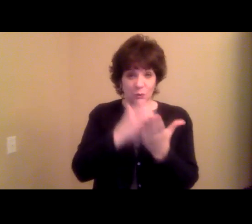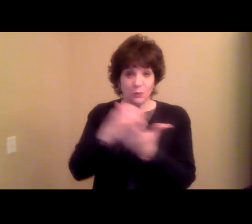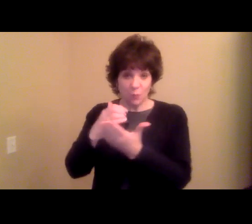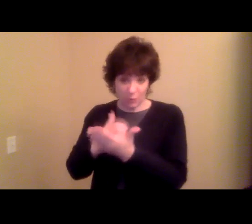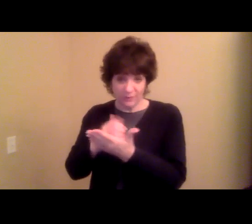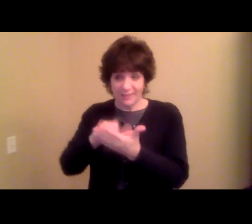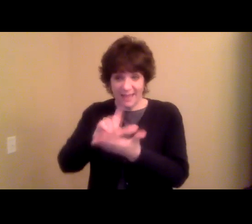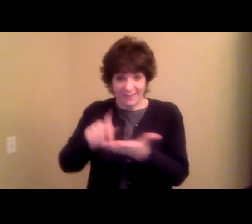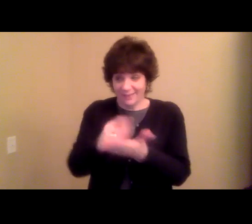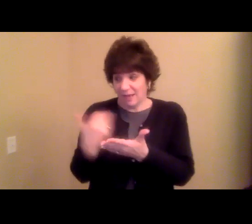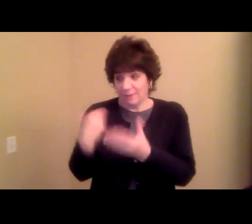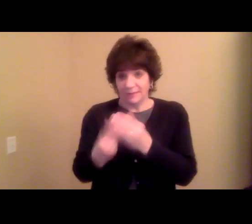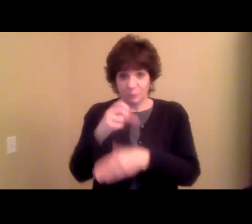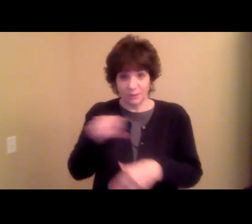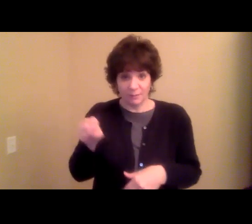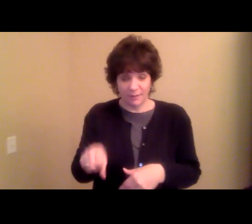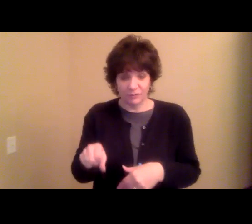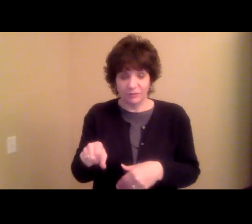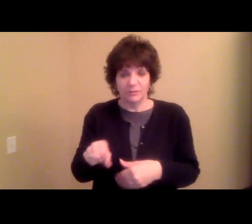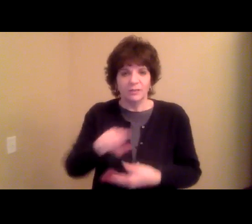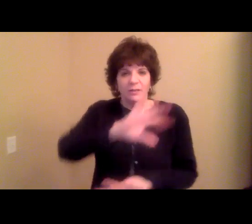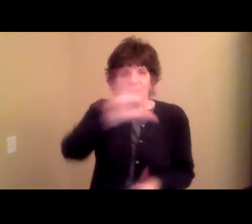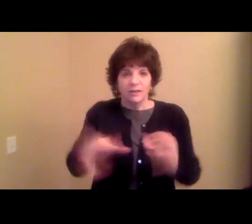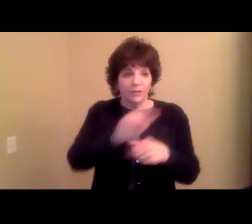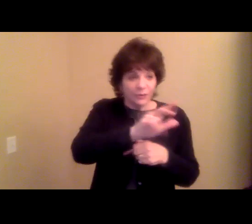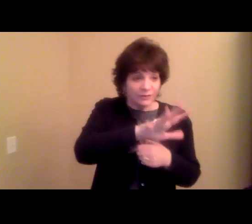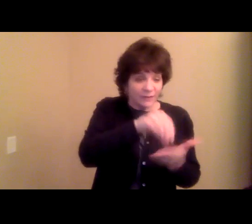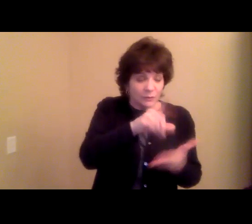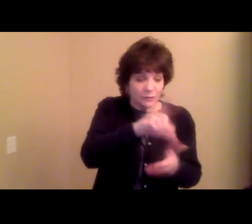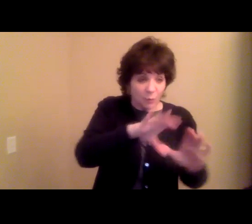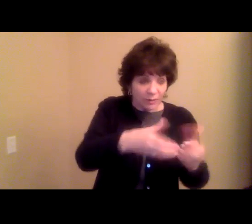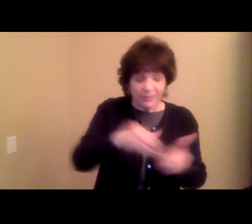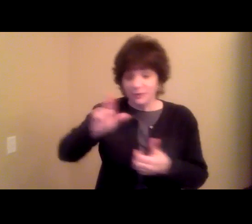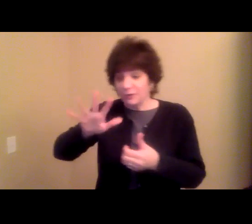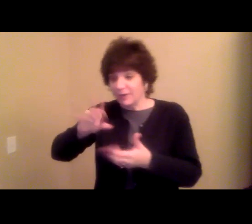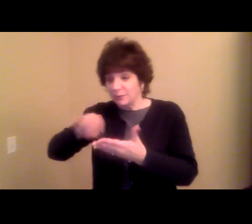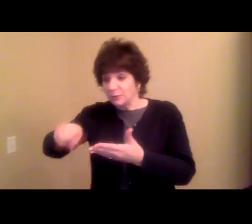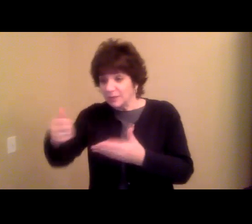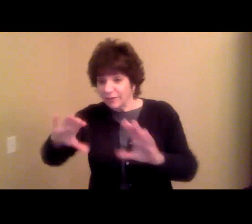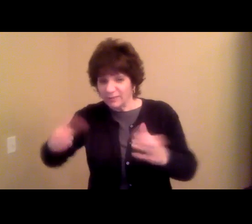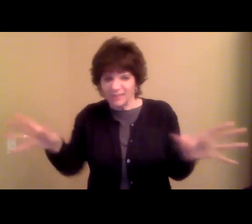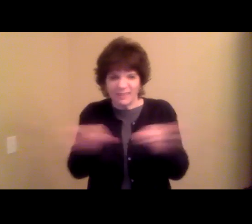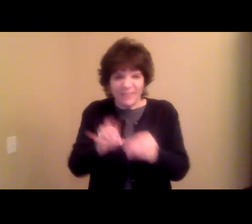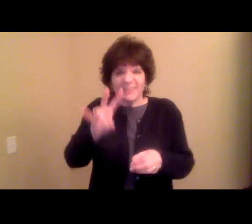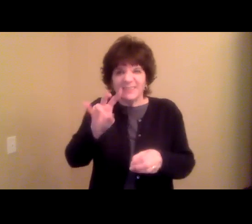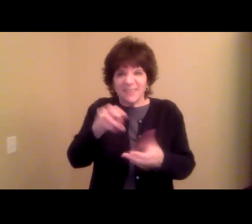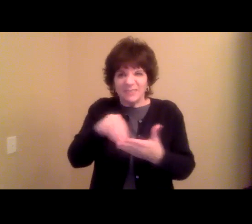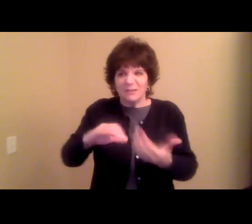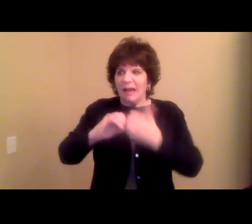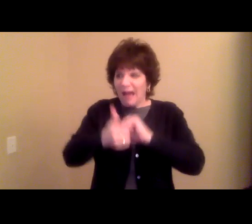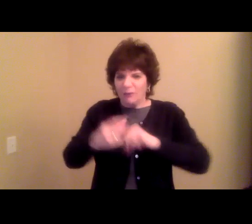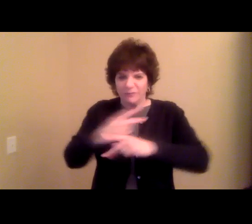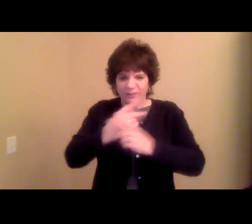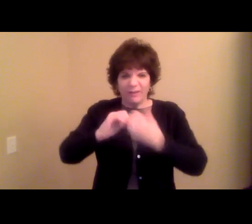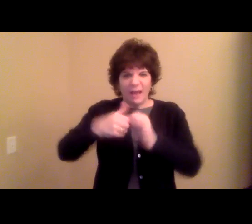was teaching, there were 35 students in each class. So that's kind of a lot of people to kind of figure out how are we going to dance on